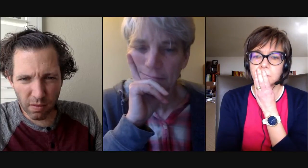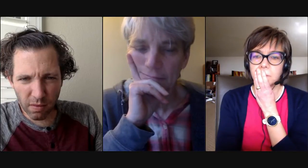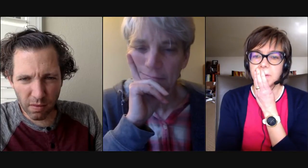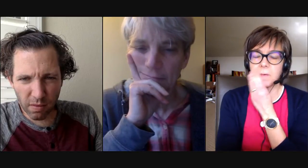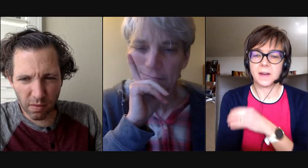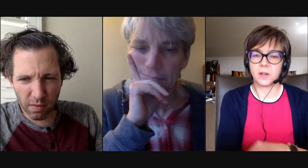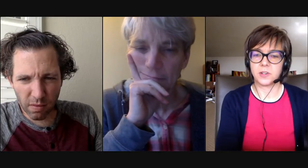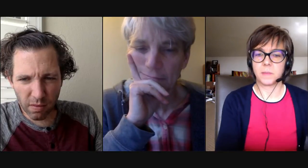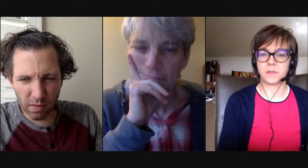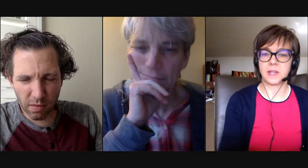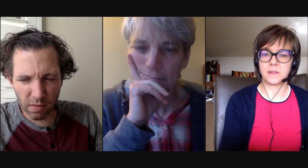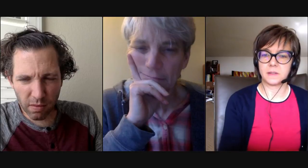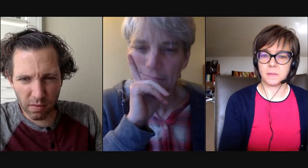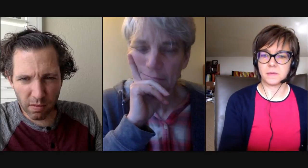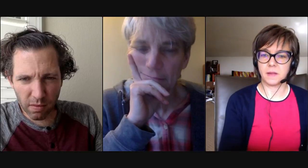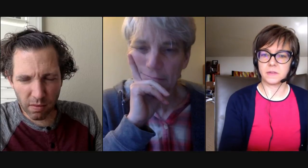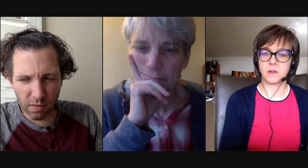We had a question about the day and the time of Kevin's talk.